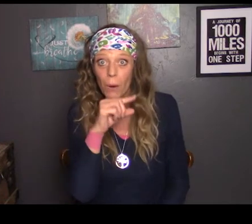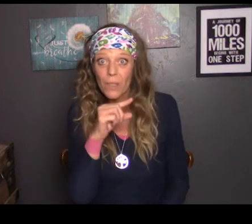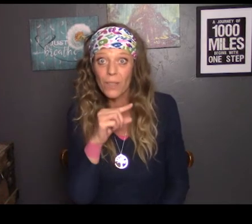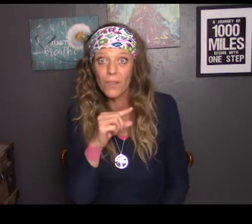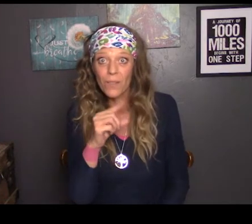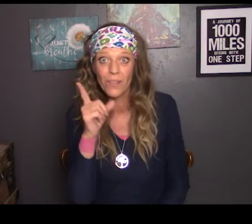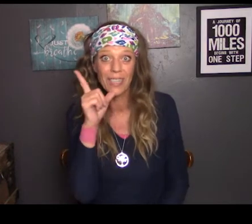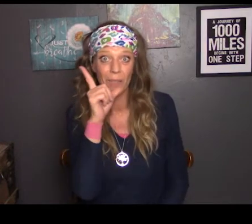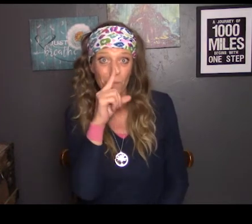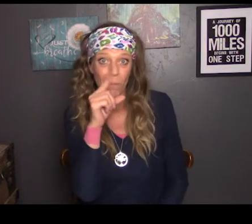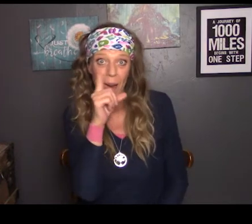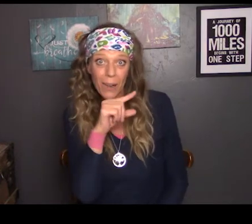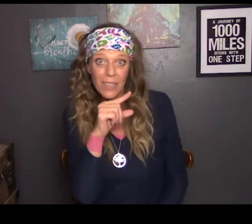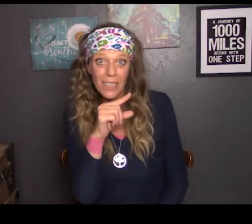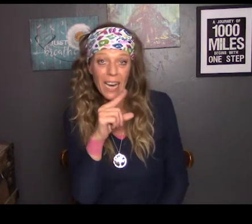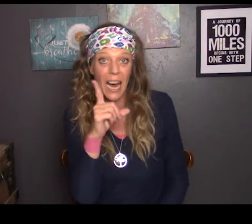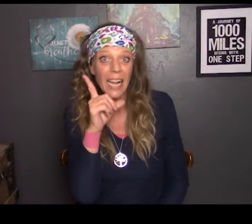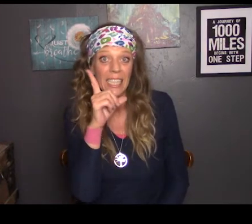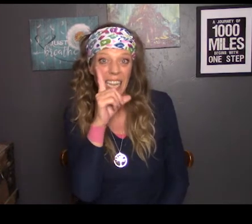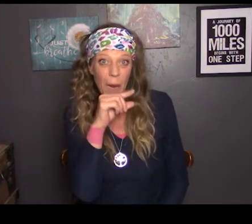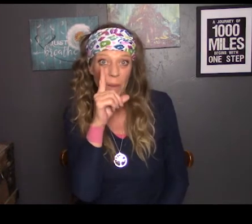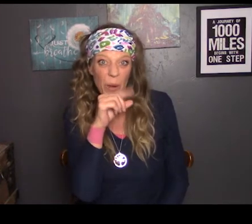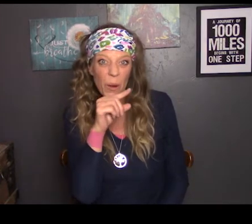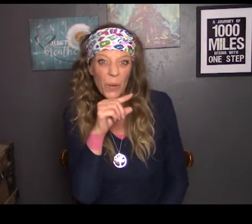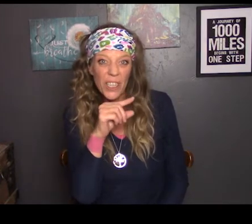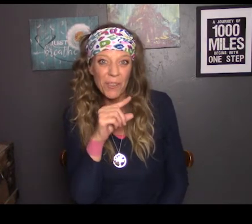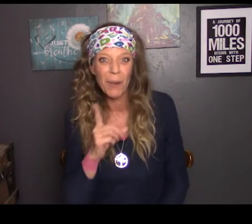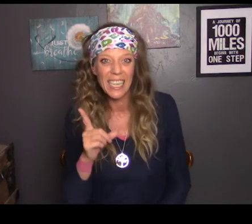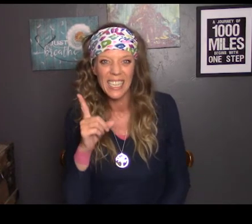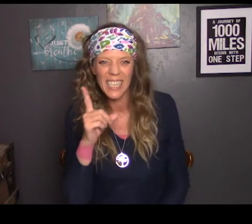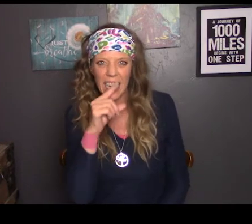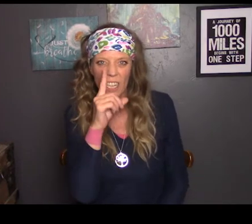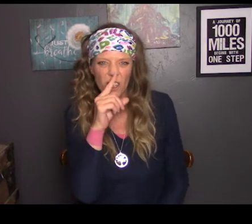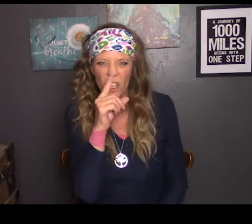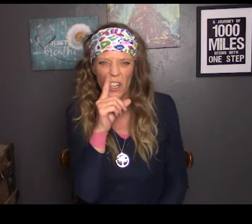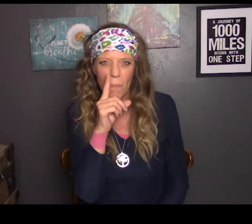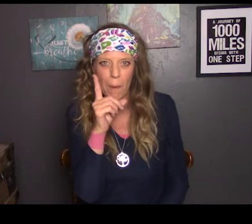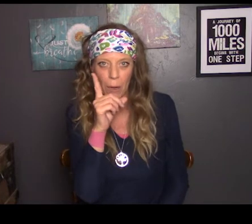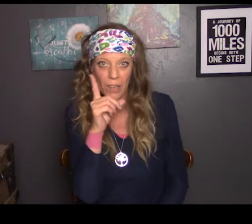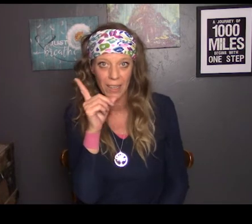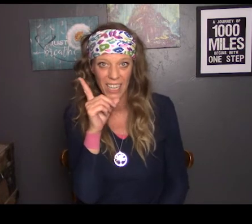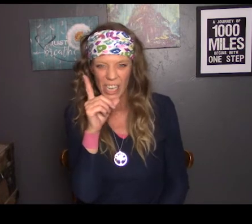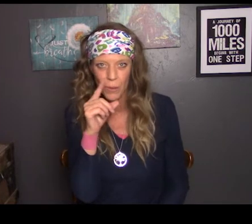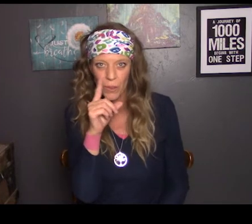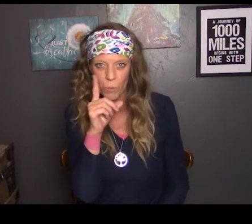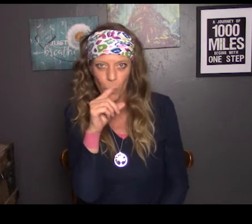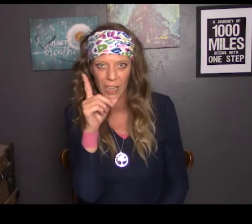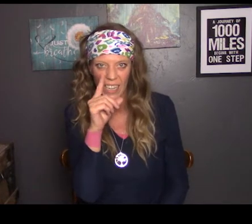Mouse, mouse. Tap your nose twice like a little mouse's nose wiggling